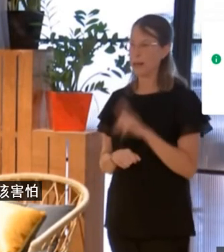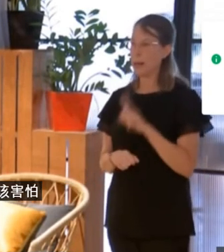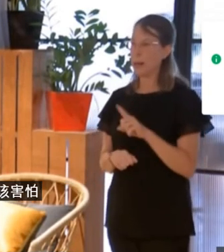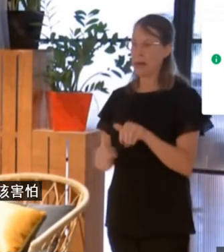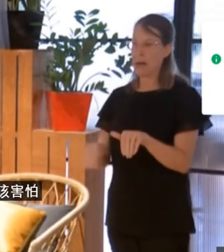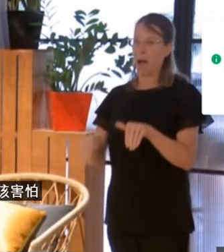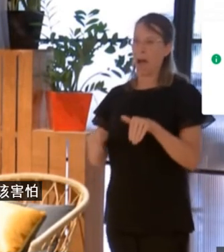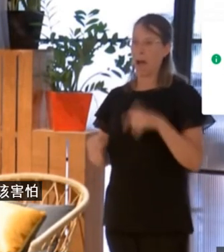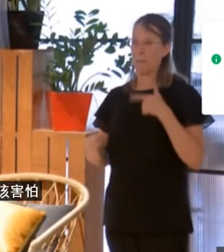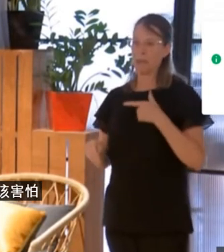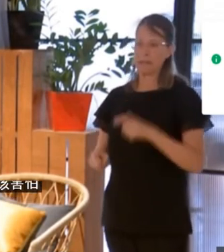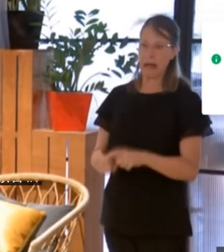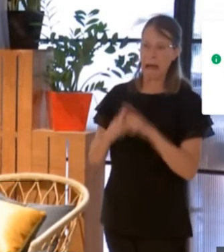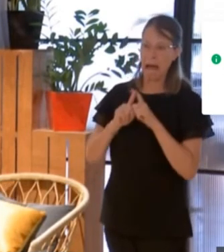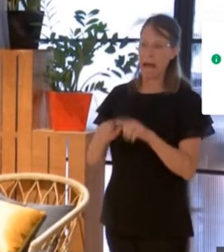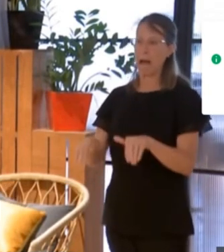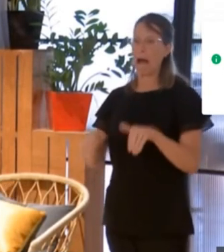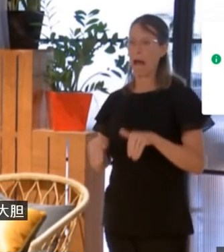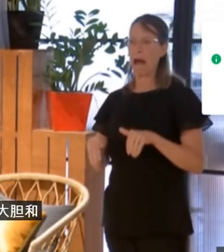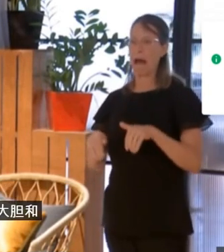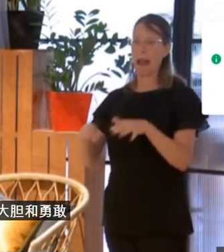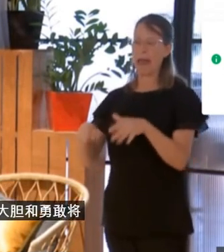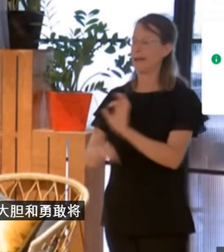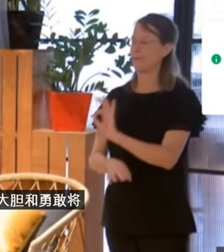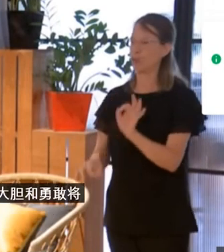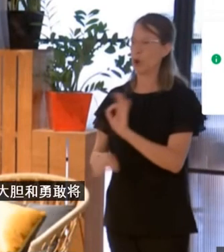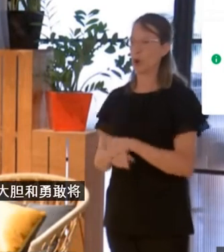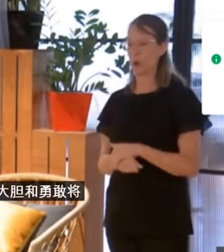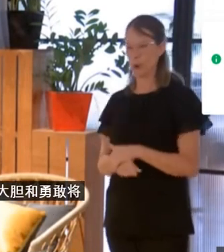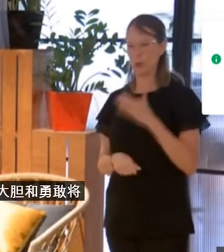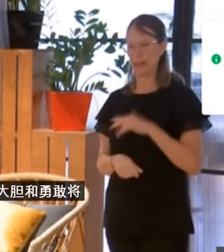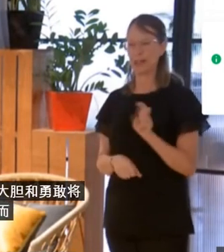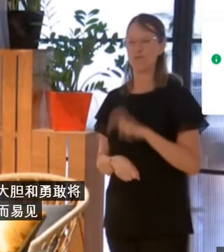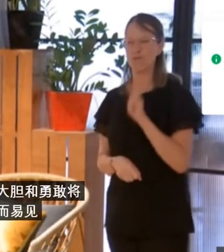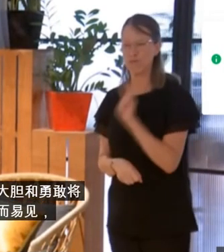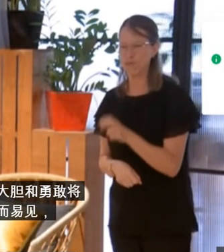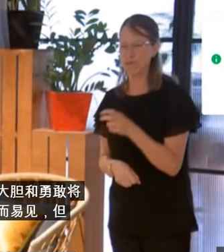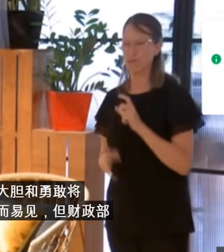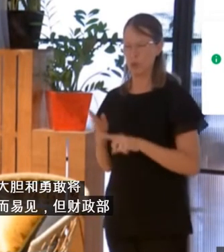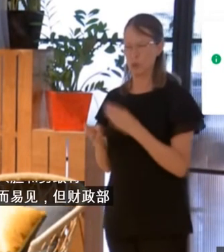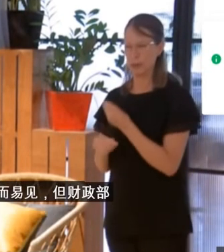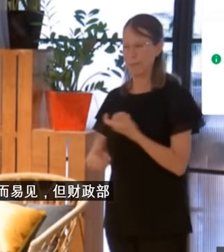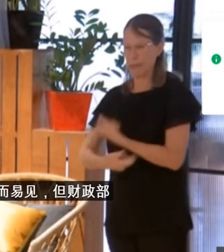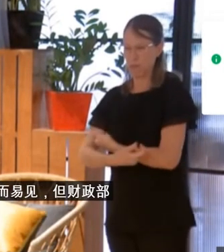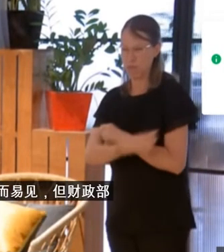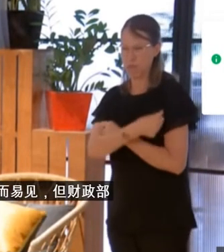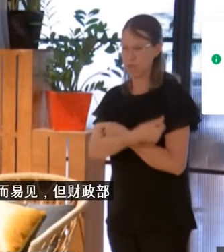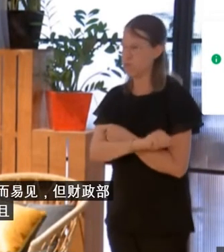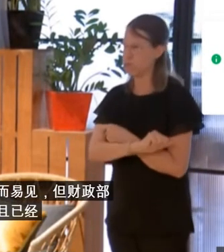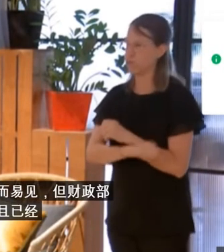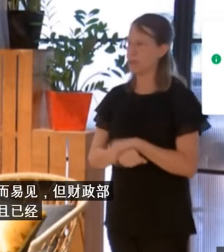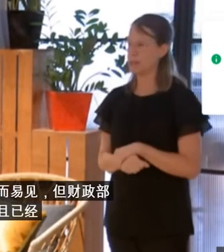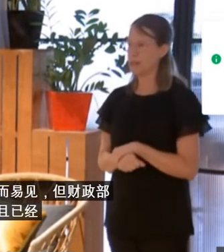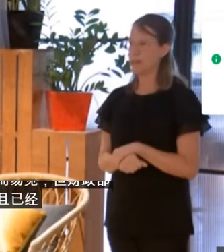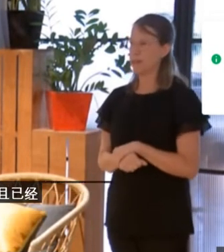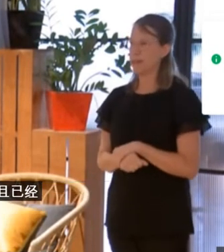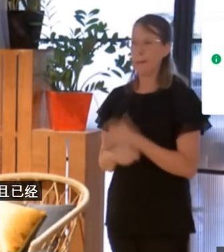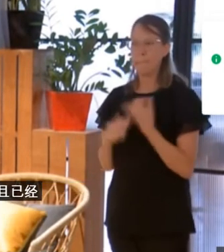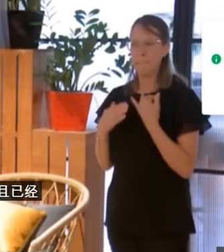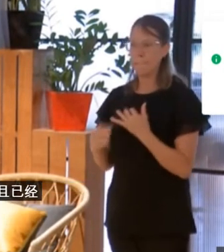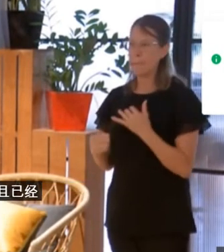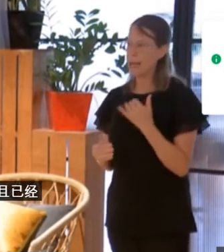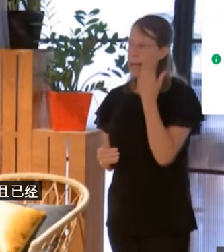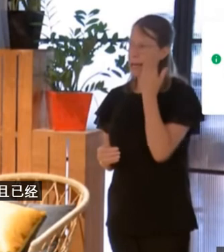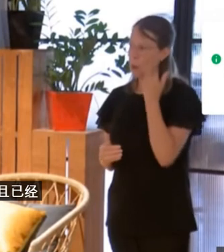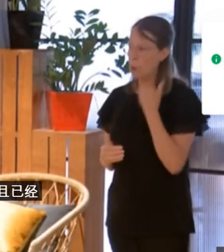of it. And boldness and bravery that we've been asked to deal with will be evident in our advice. But Treasury is also doing a power of work and already